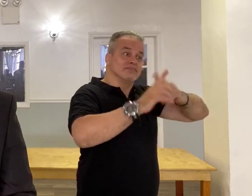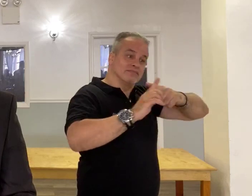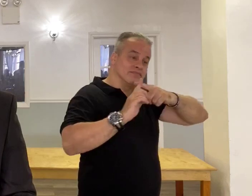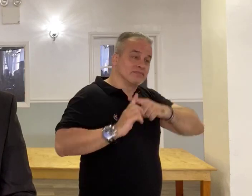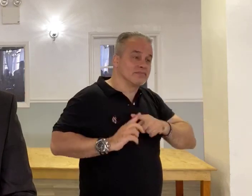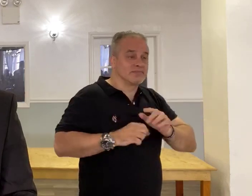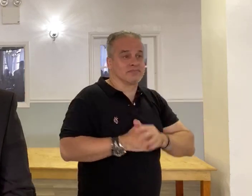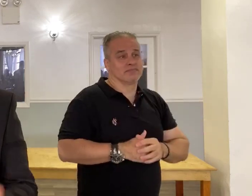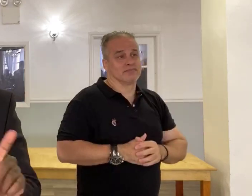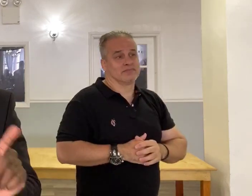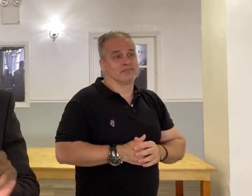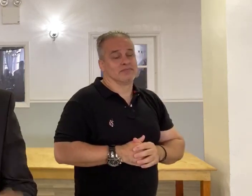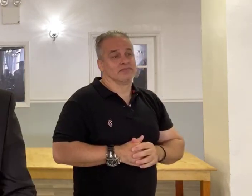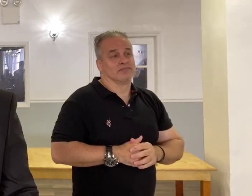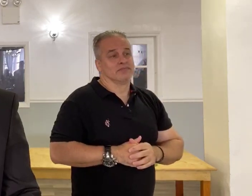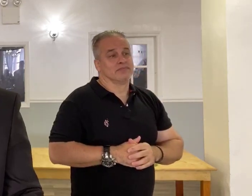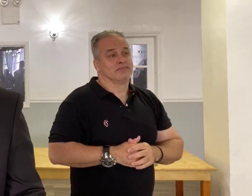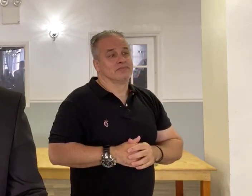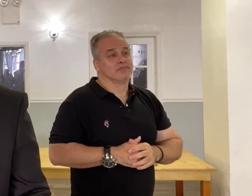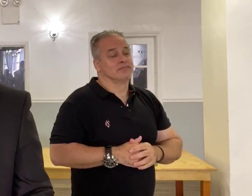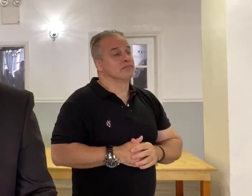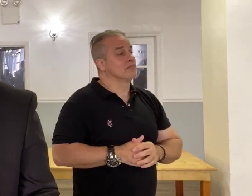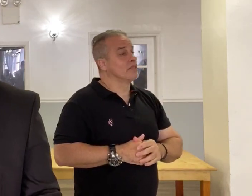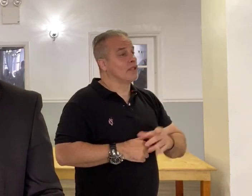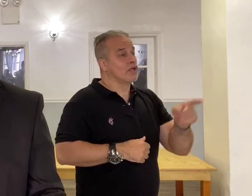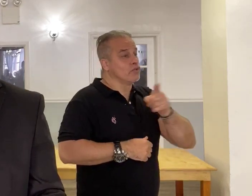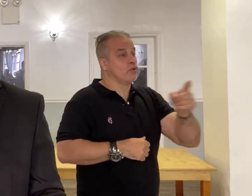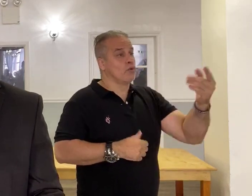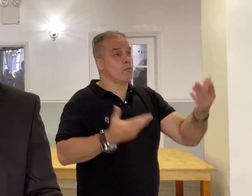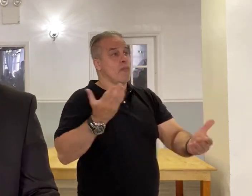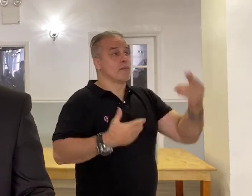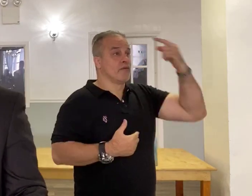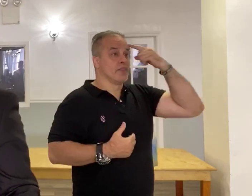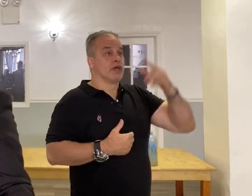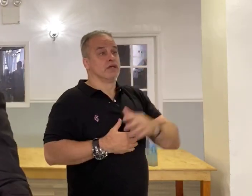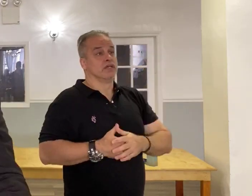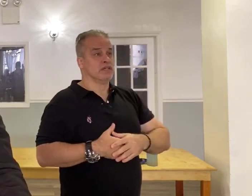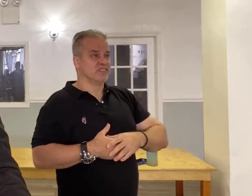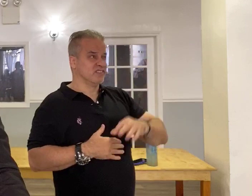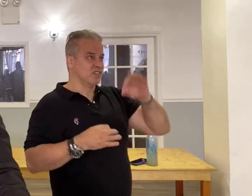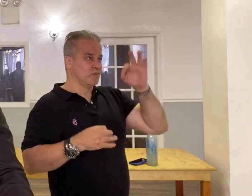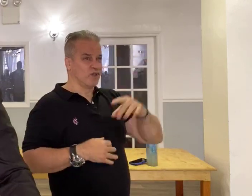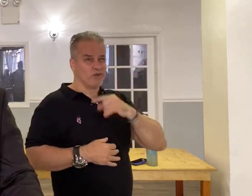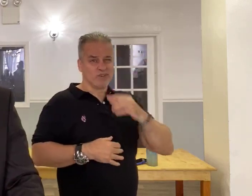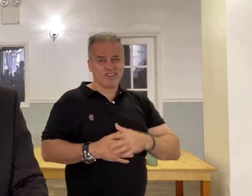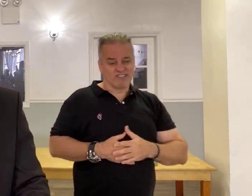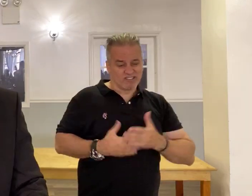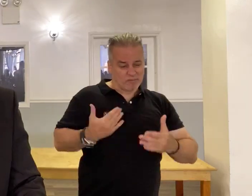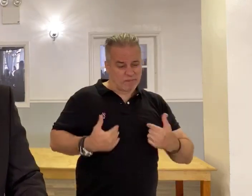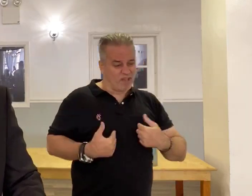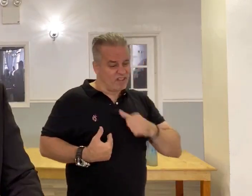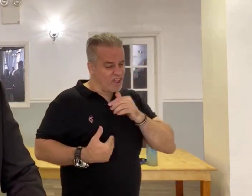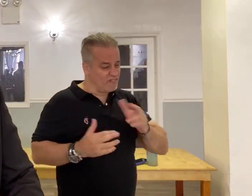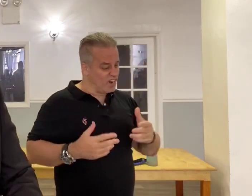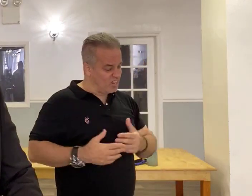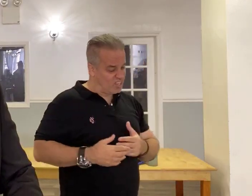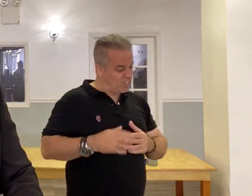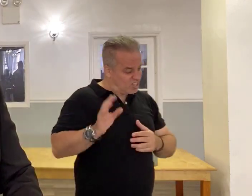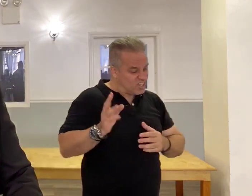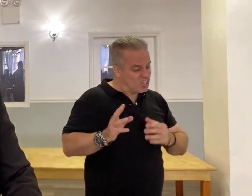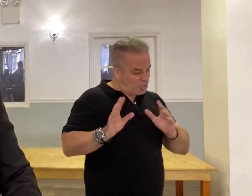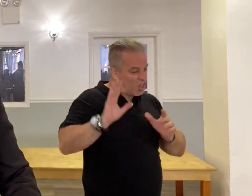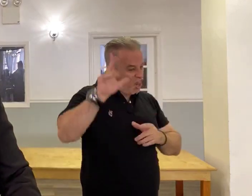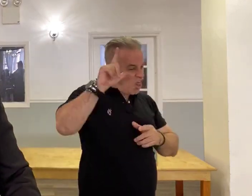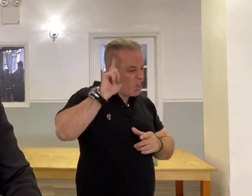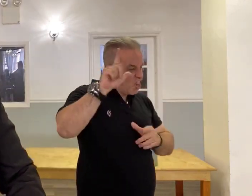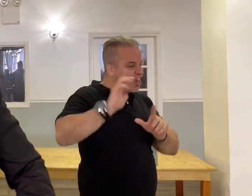your readiness. The date is already set when your time is going to end. And whether you're ready or not, that date